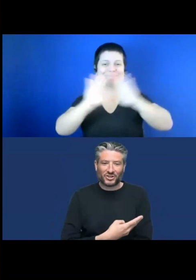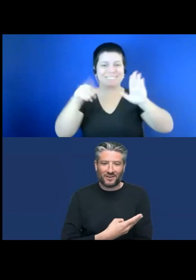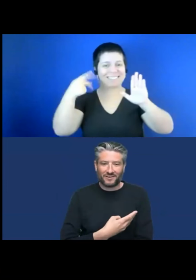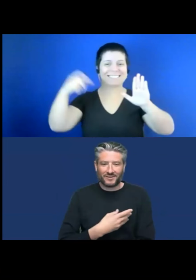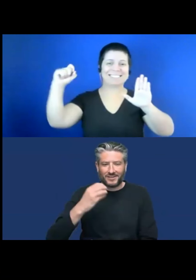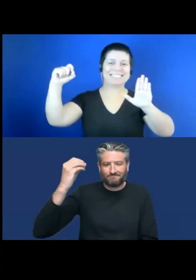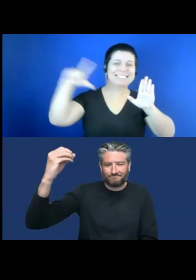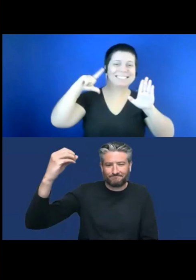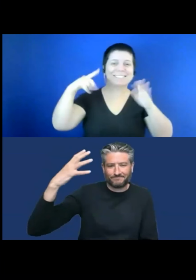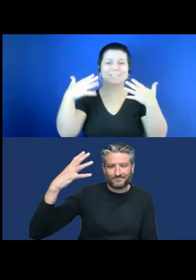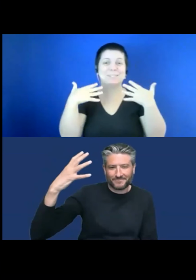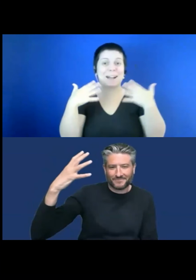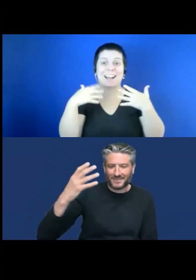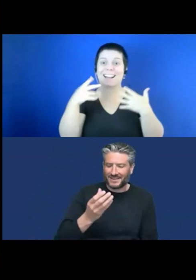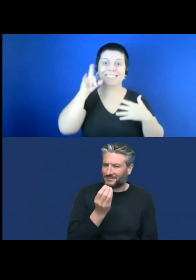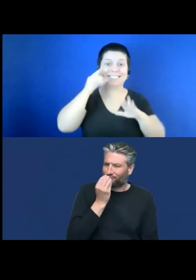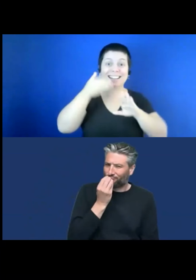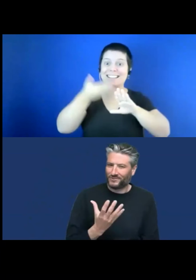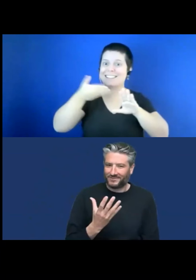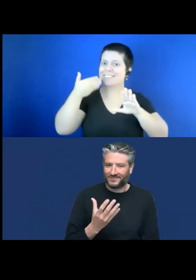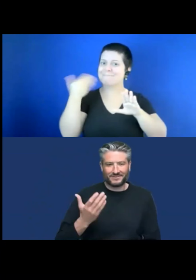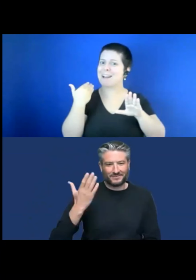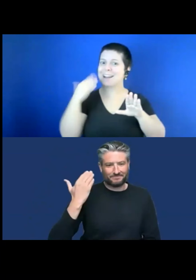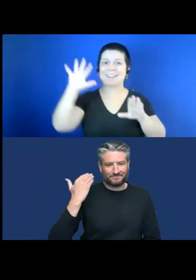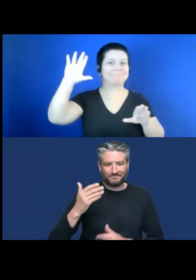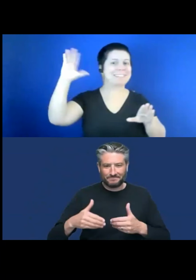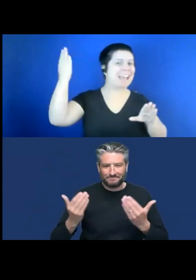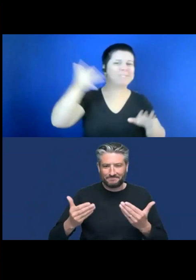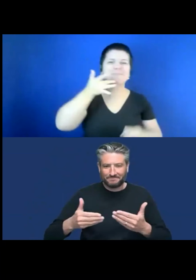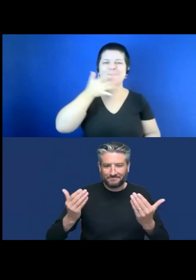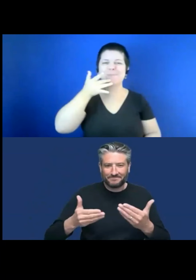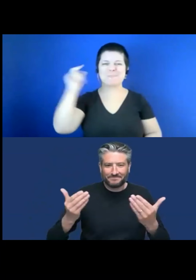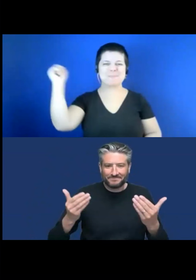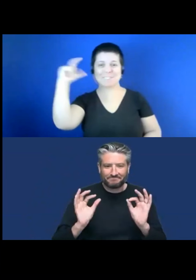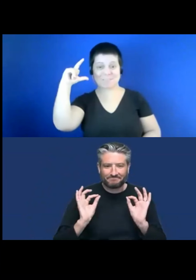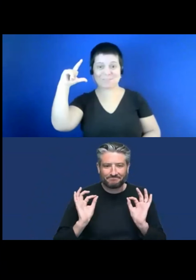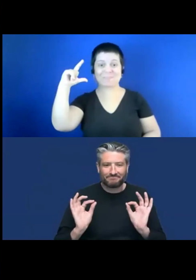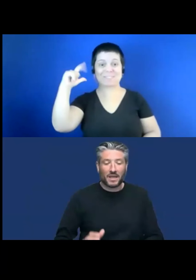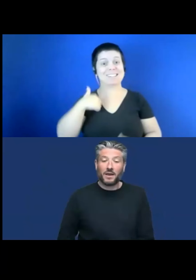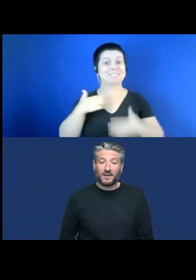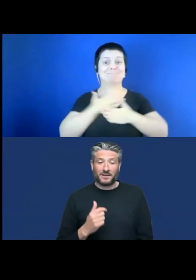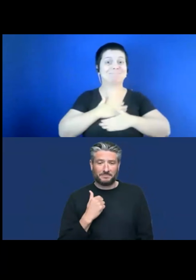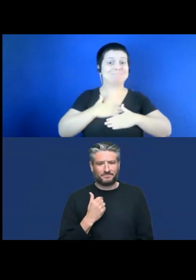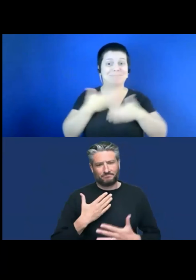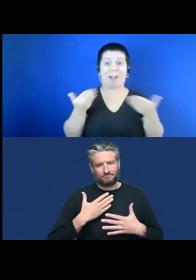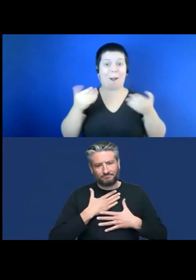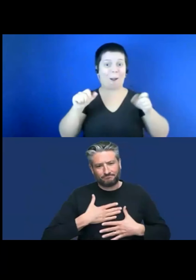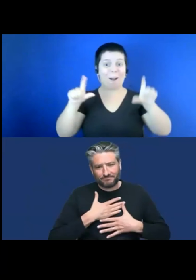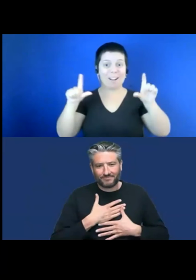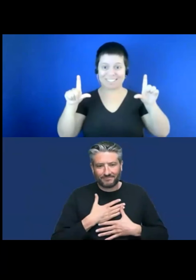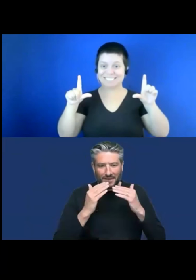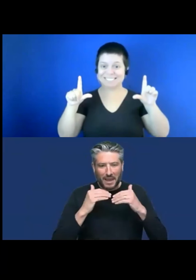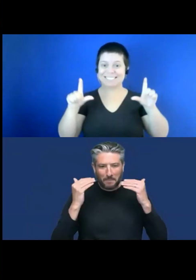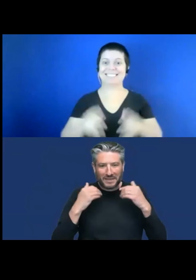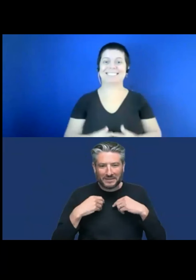lovely weather these last few days. So I'm very pleased to be here since I